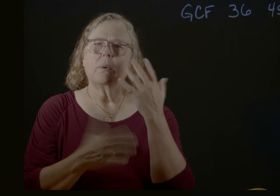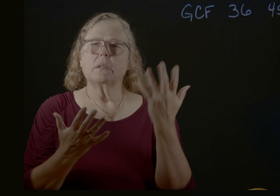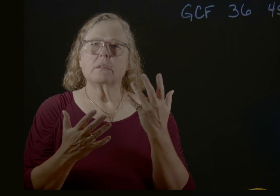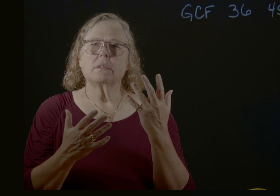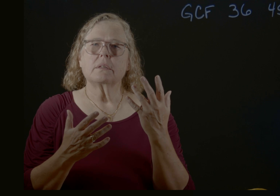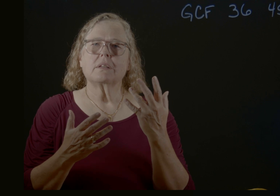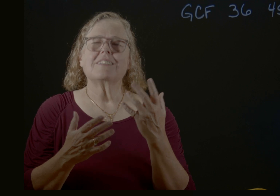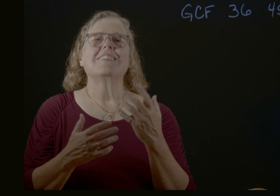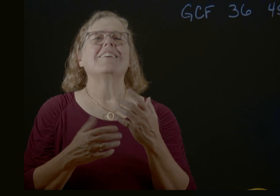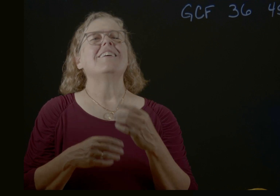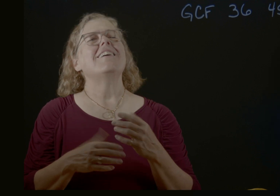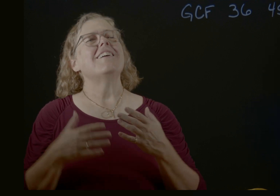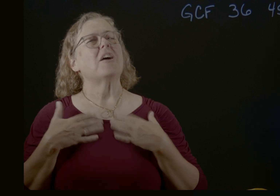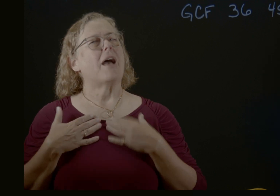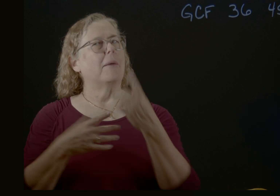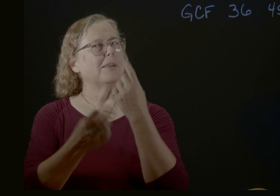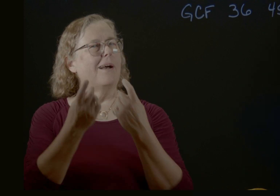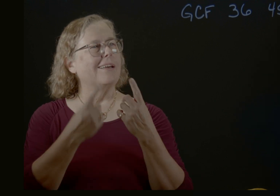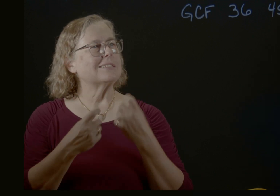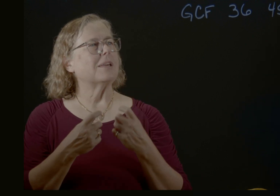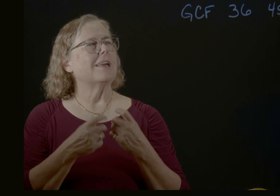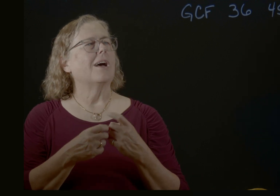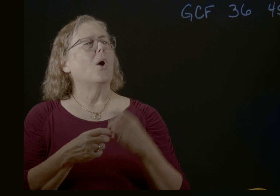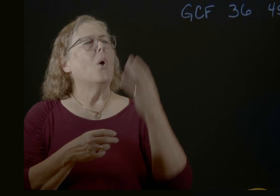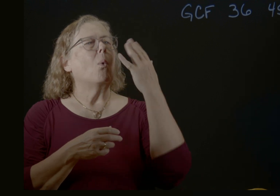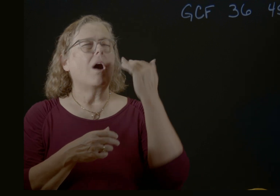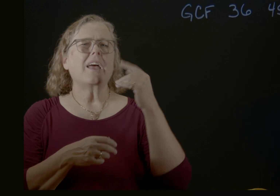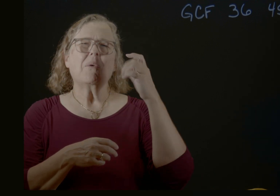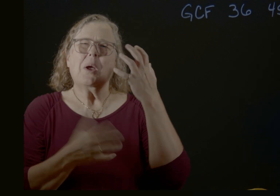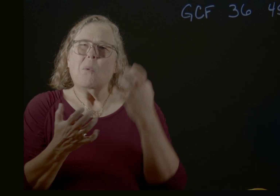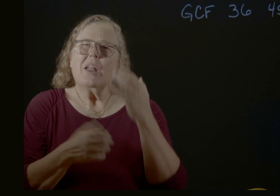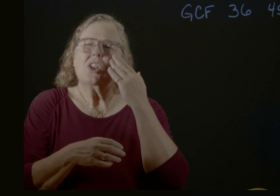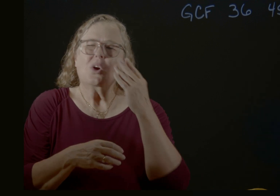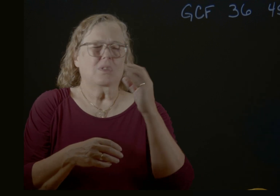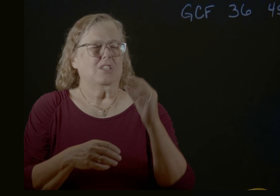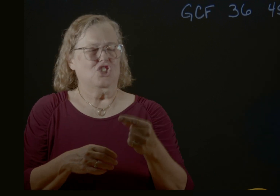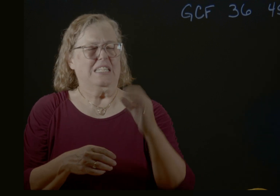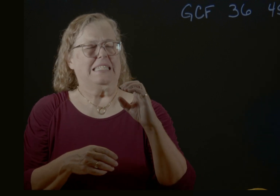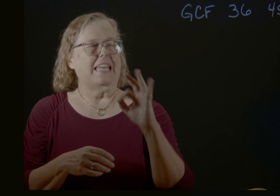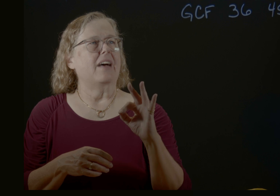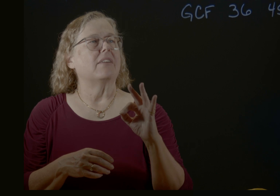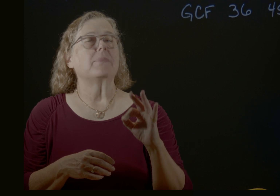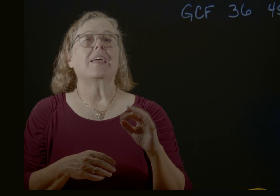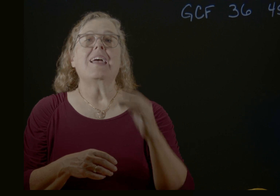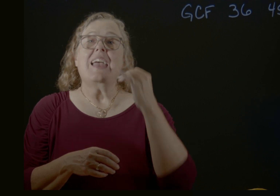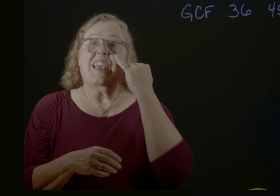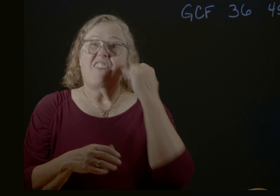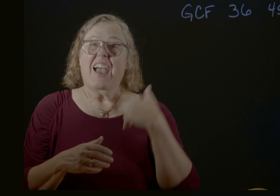what? Oh, you're asking me, why? Why do I want to know what the GCF is?